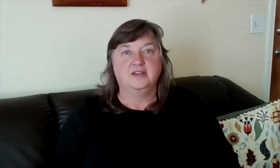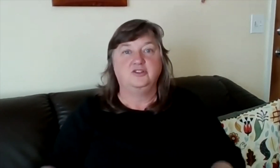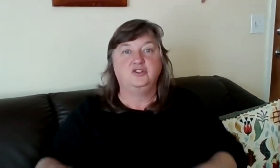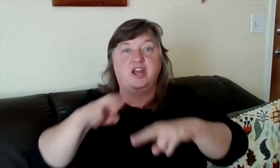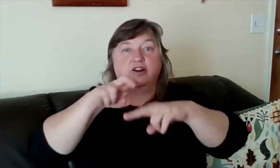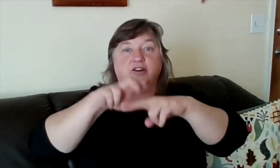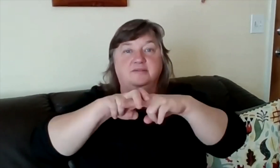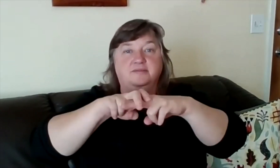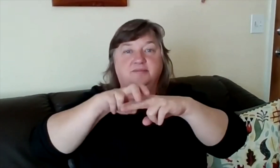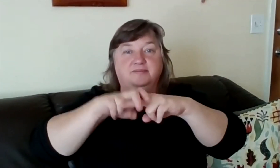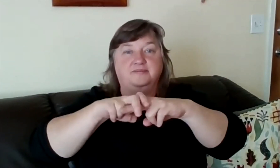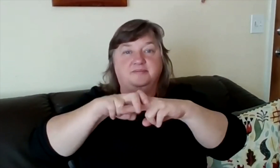chair,